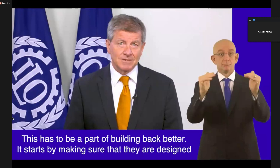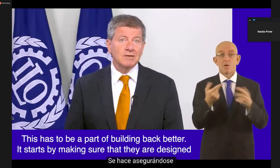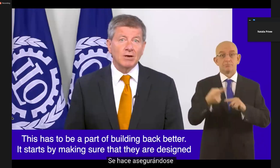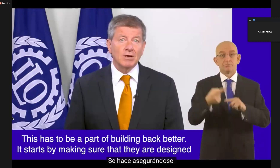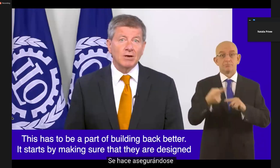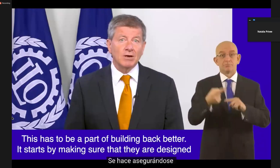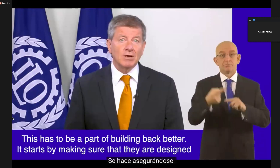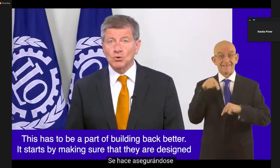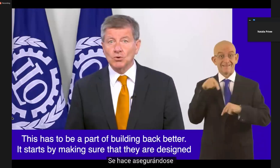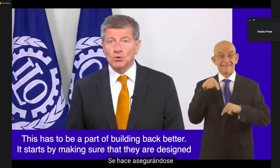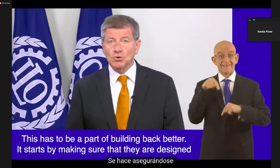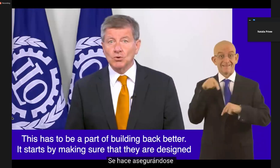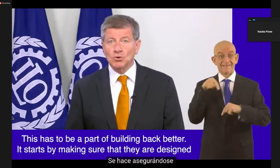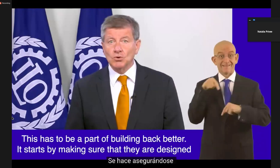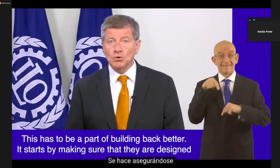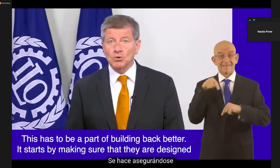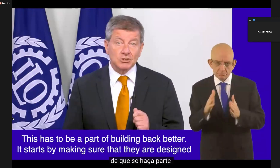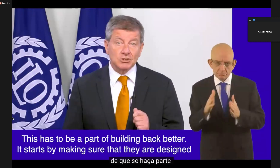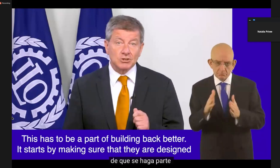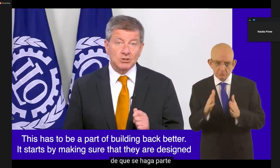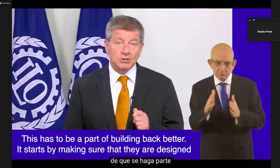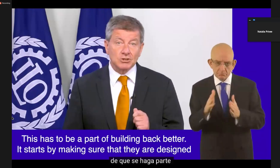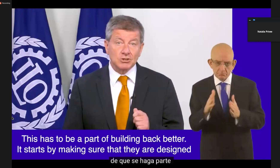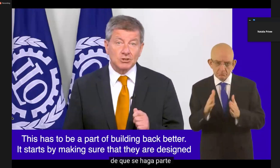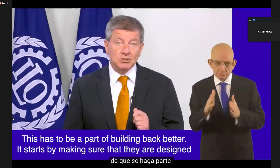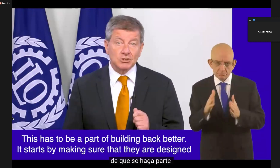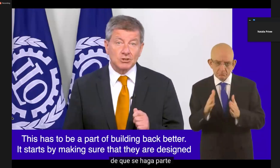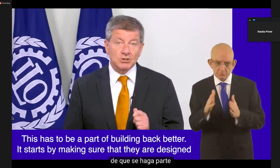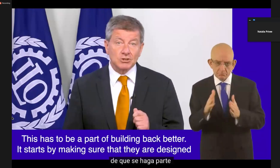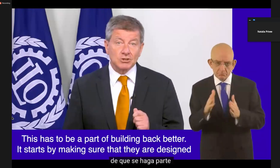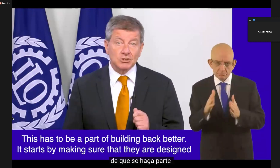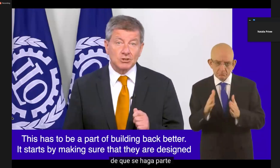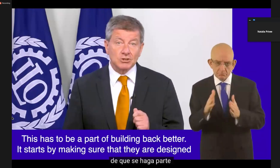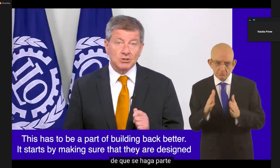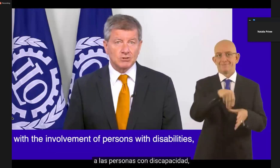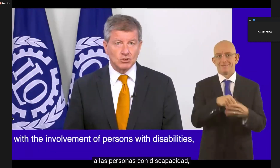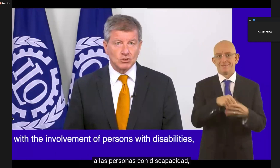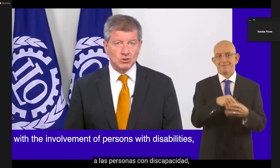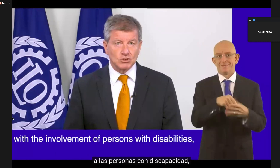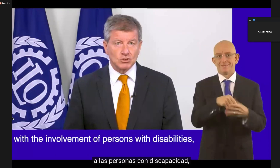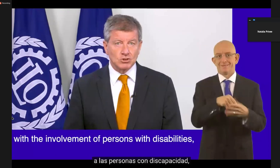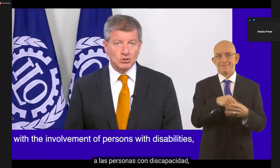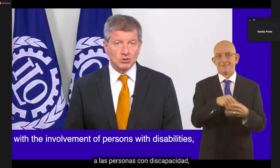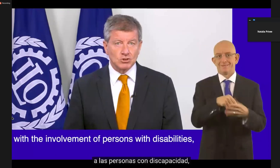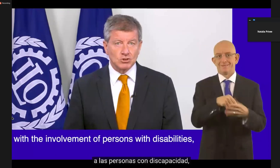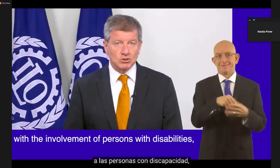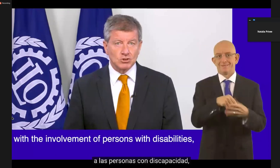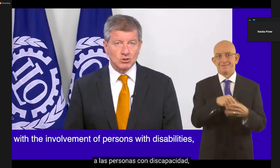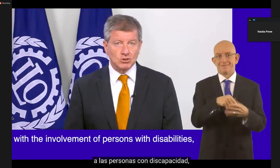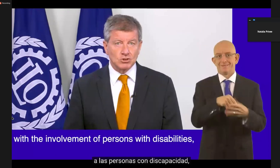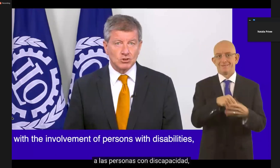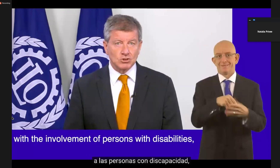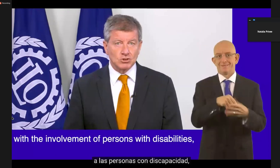And it starts by making sure that they are designed with the involvement of persons with